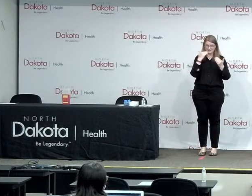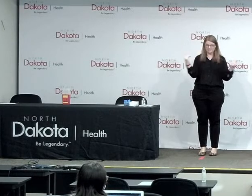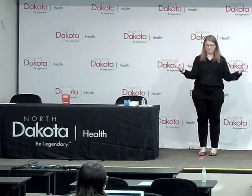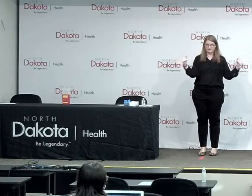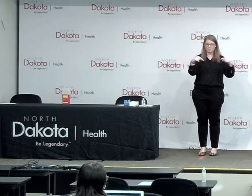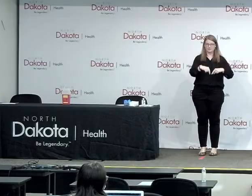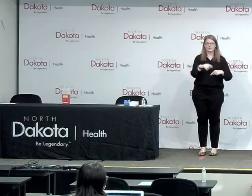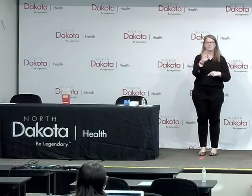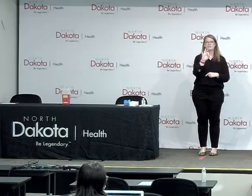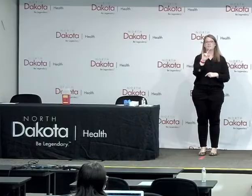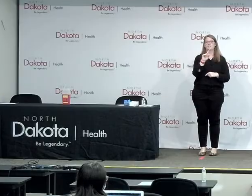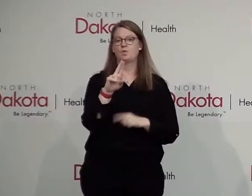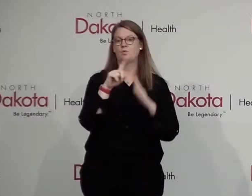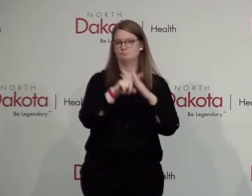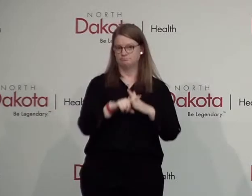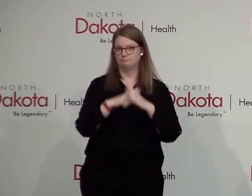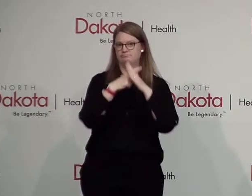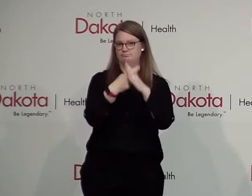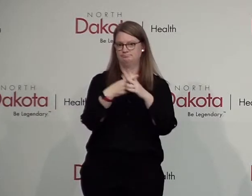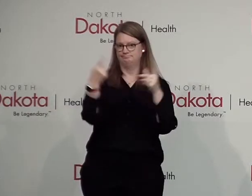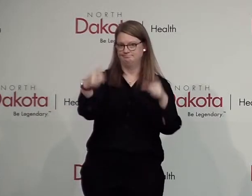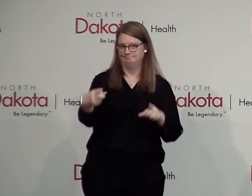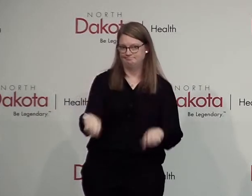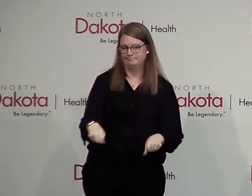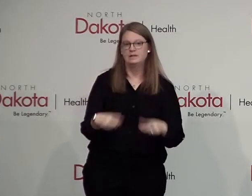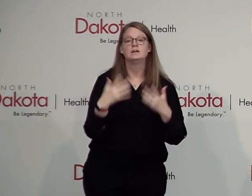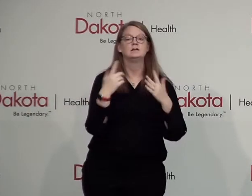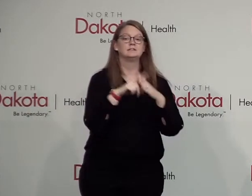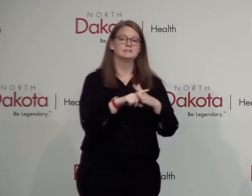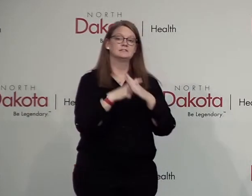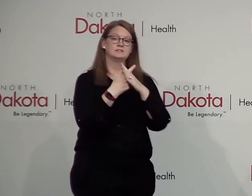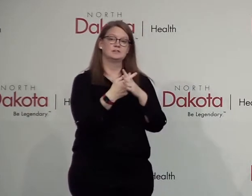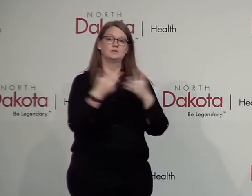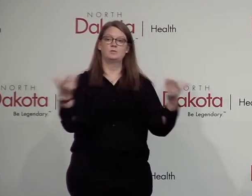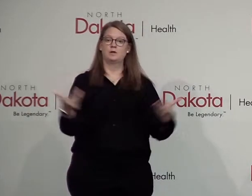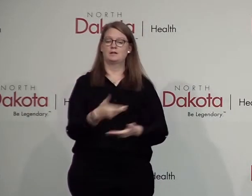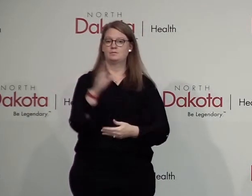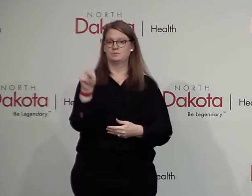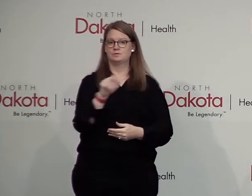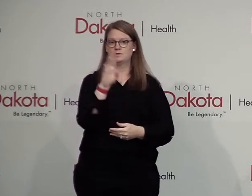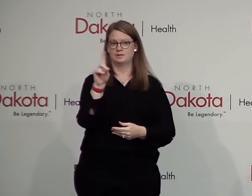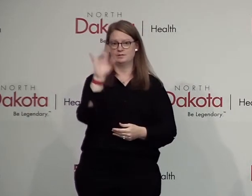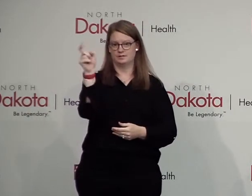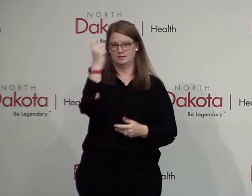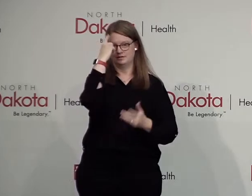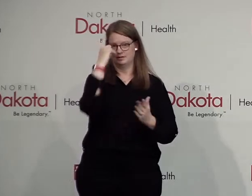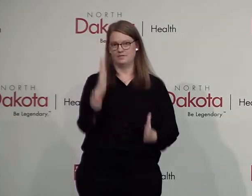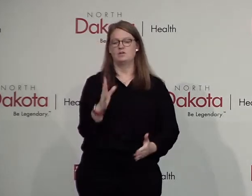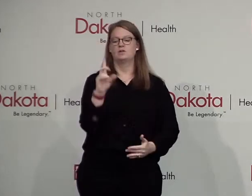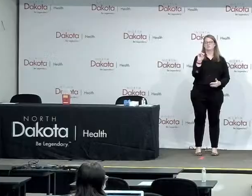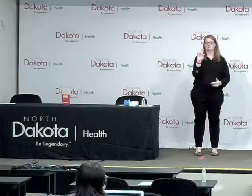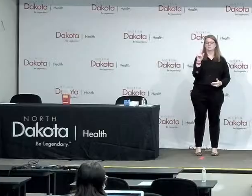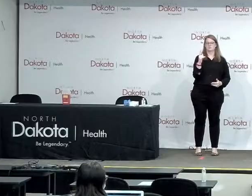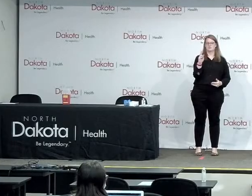flu kickoff event. To get us started, I would like to welcome North Dakota Governor Doug Burgum.